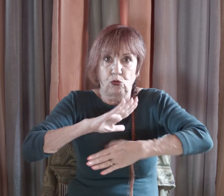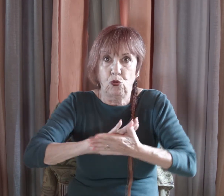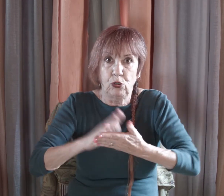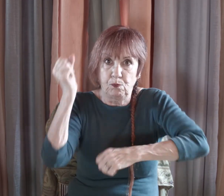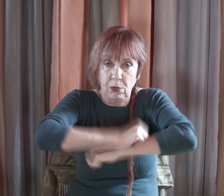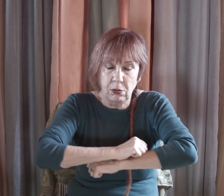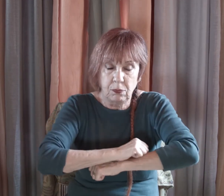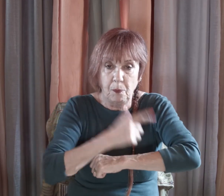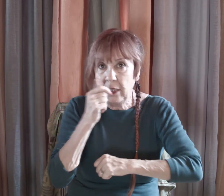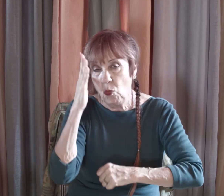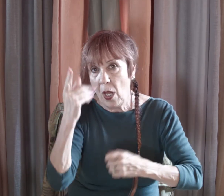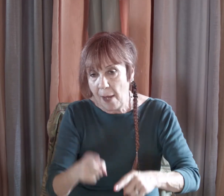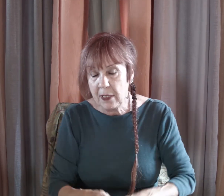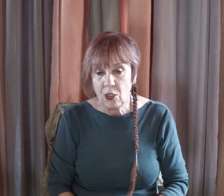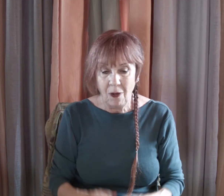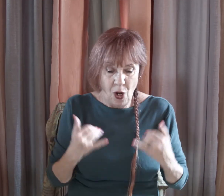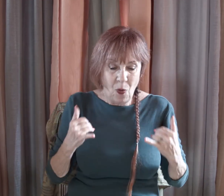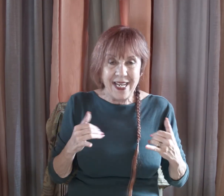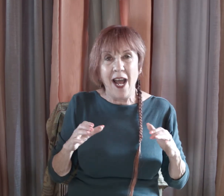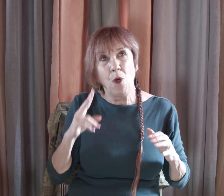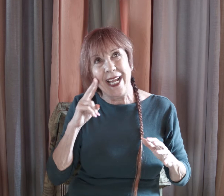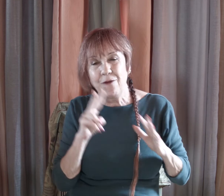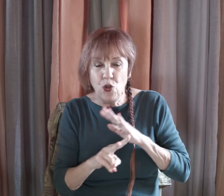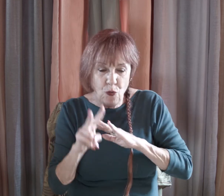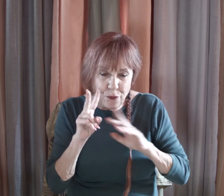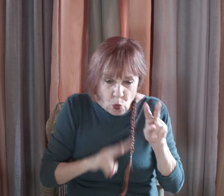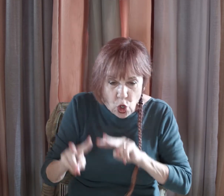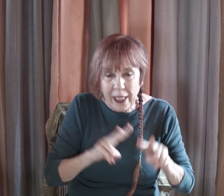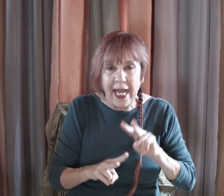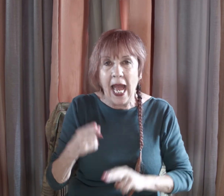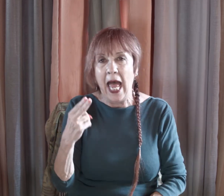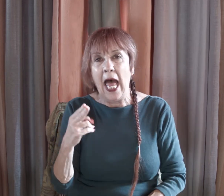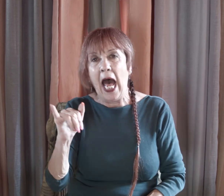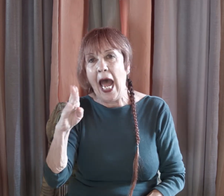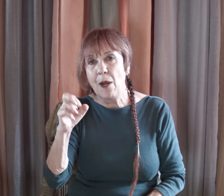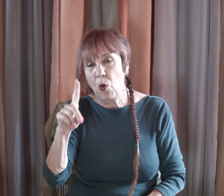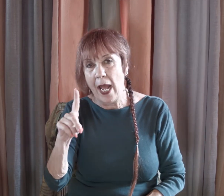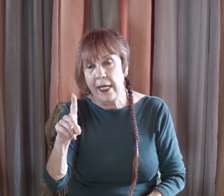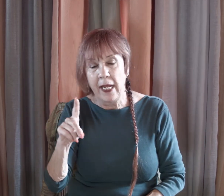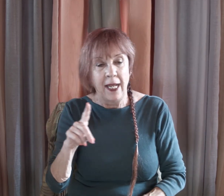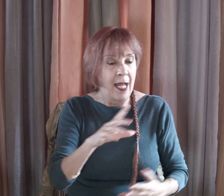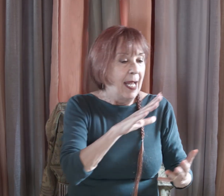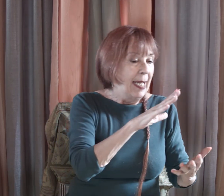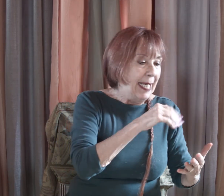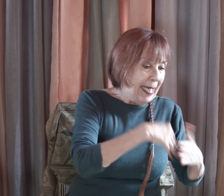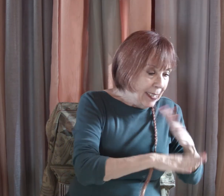we've been looking at is a hybrid of part-time in school and part-time not in school. And I say not in school